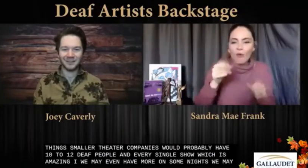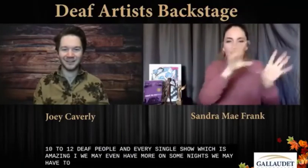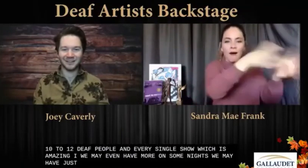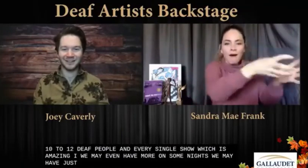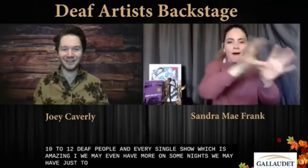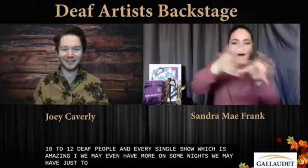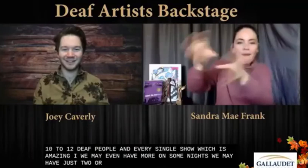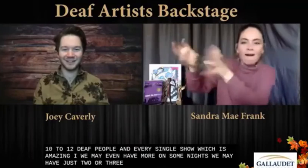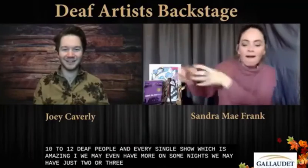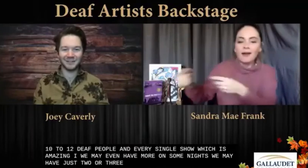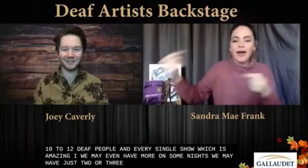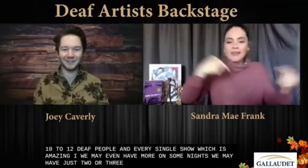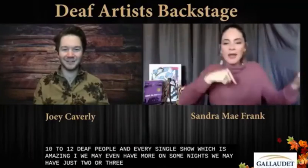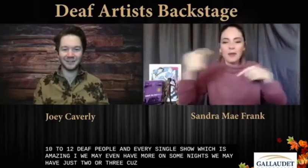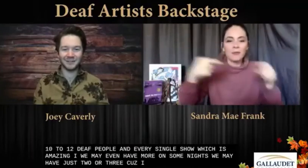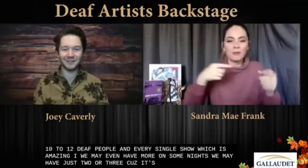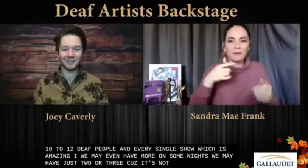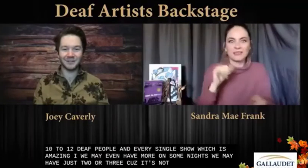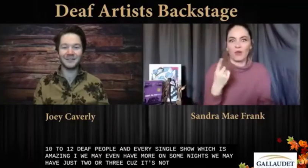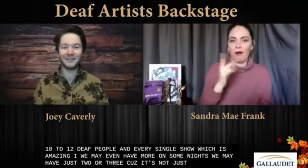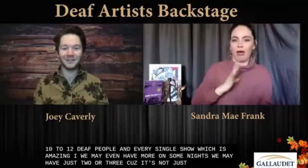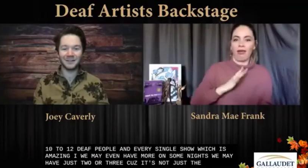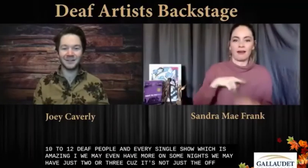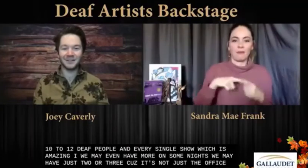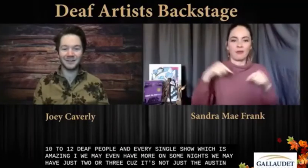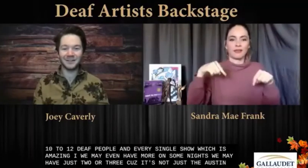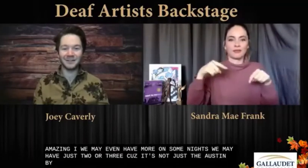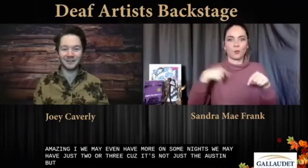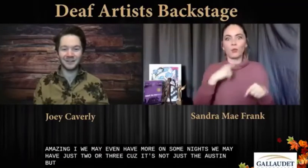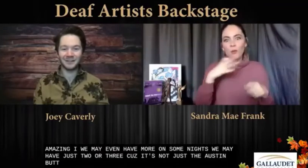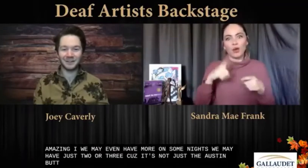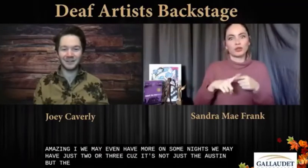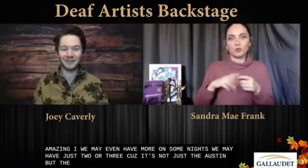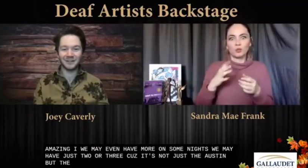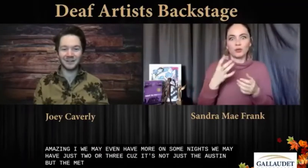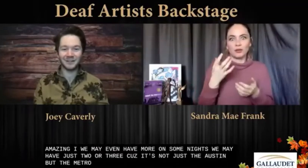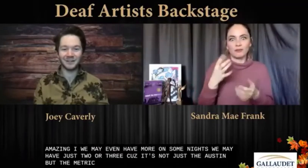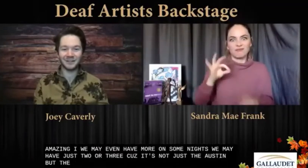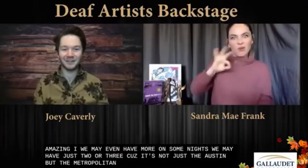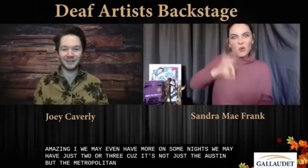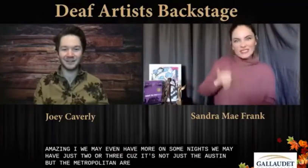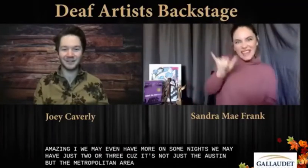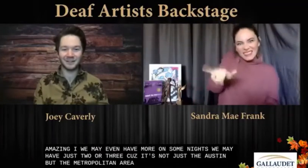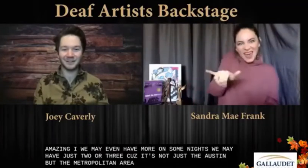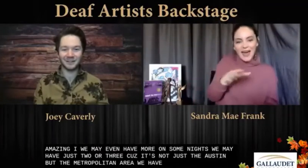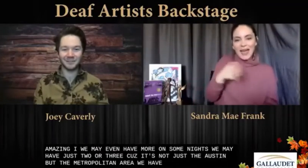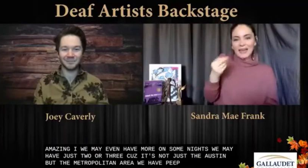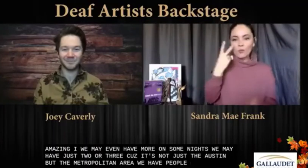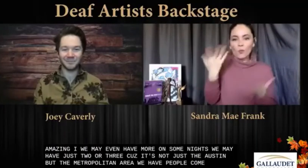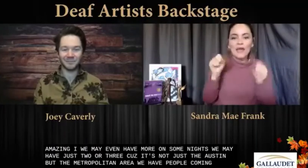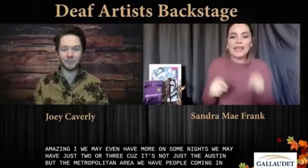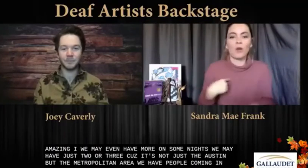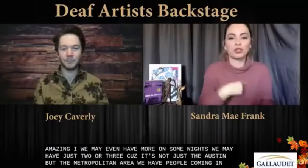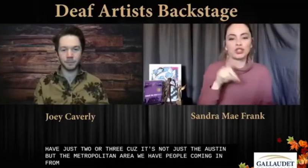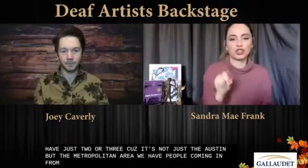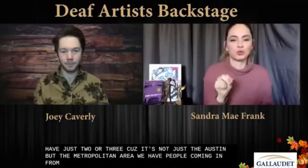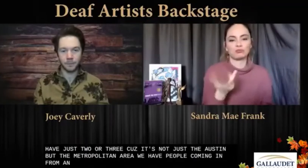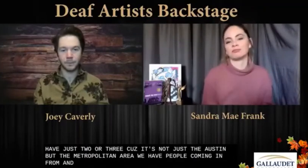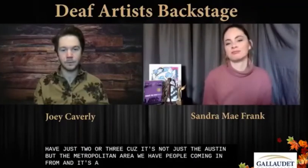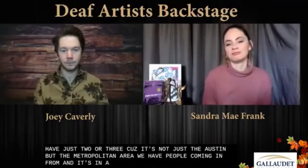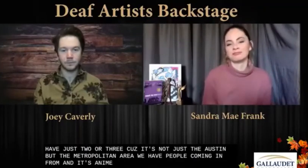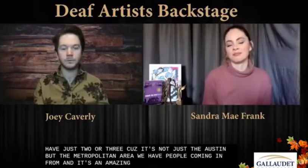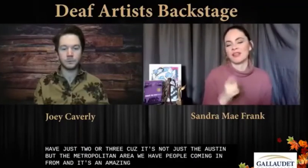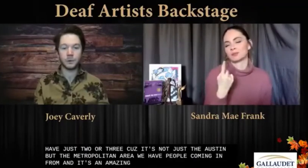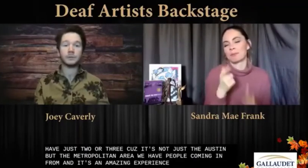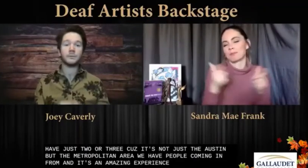have just two or three because it's not just the Austin but the metropolitan area we have people coming in from and it's an